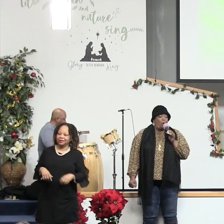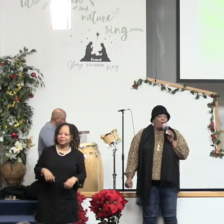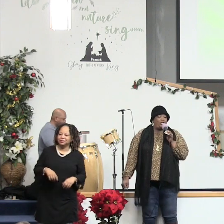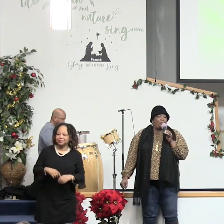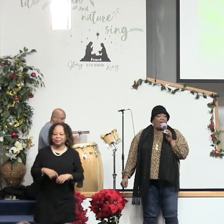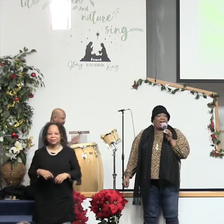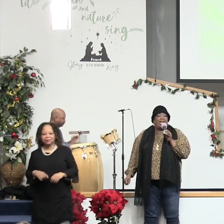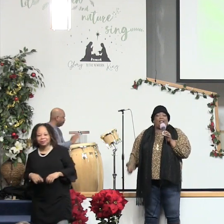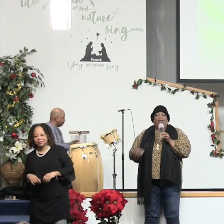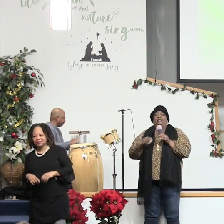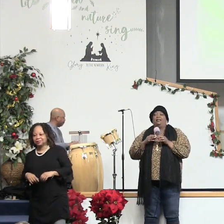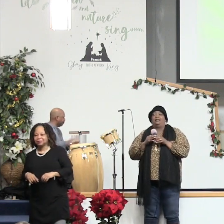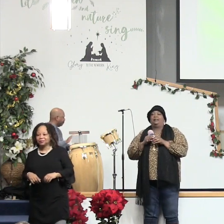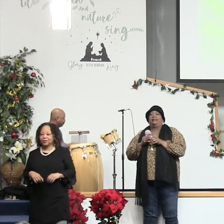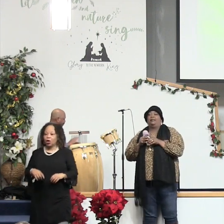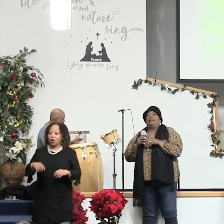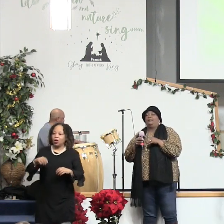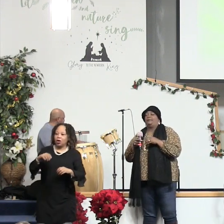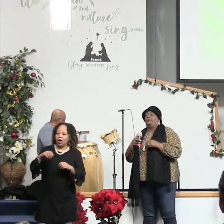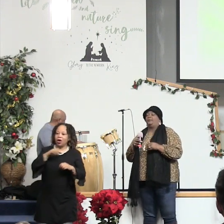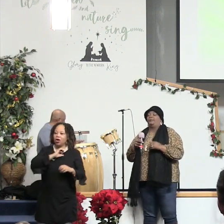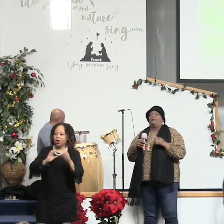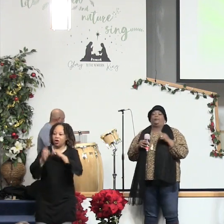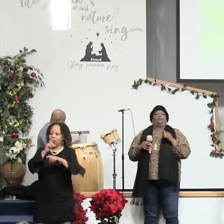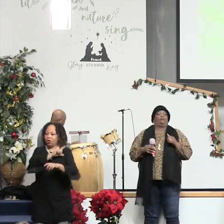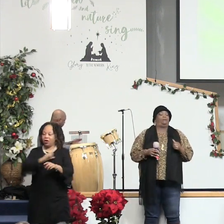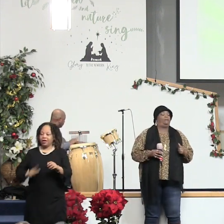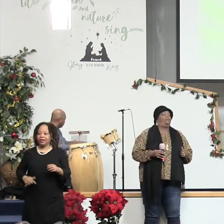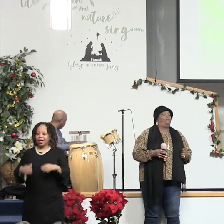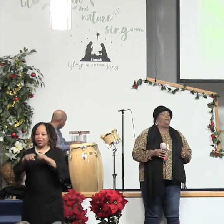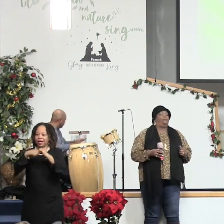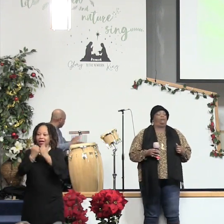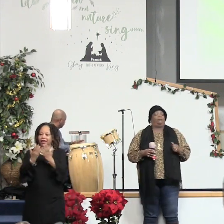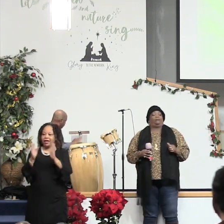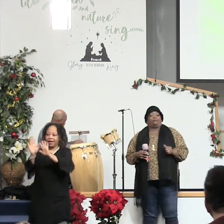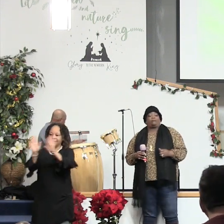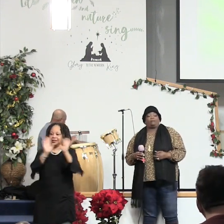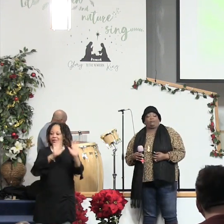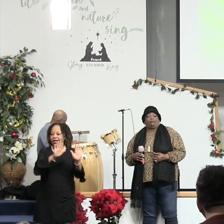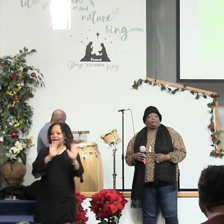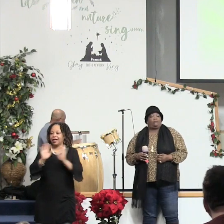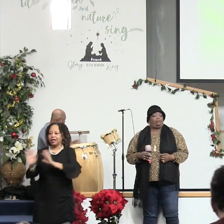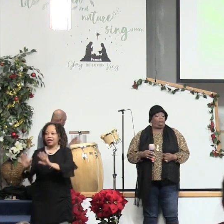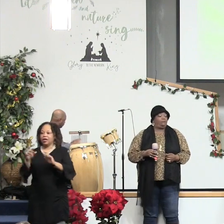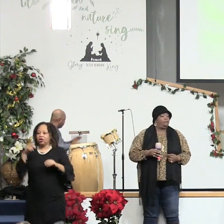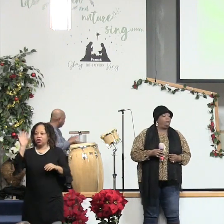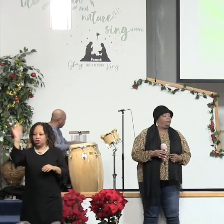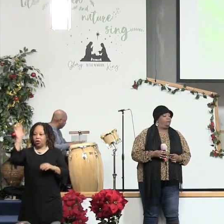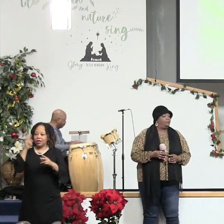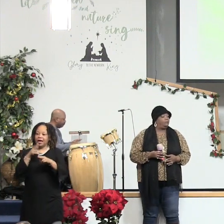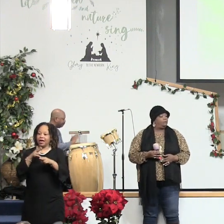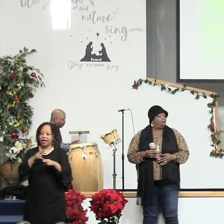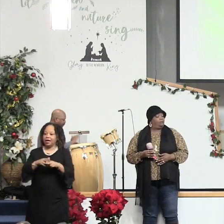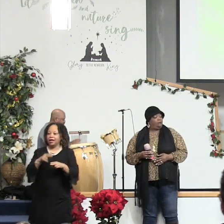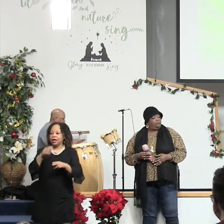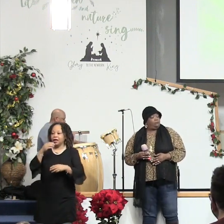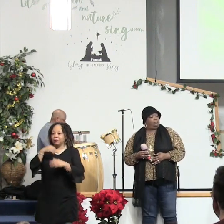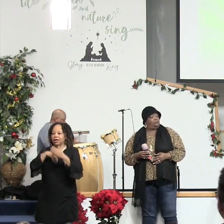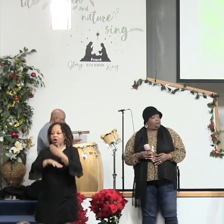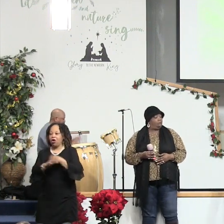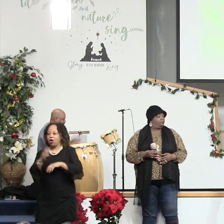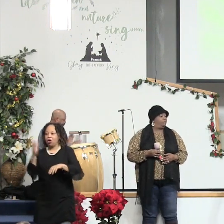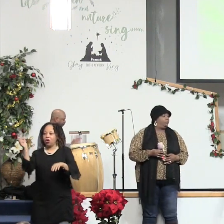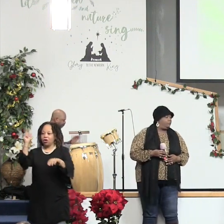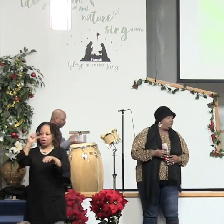mighty. Lord, you're mighty. Oh Lord, how excellent is your name